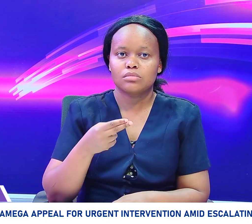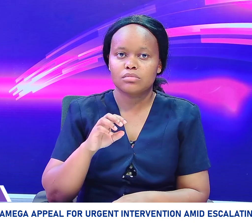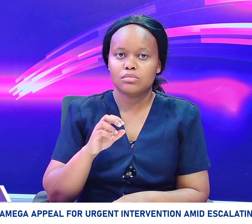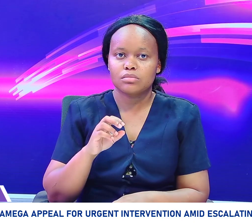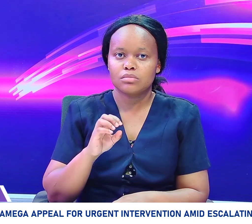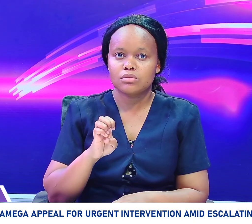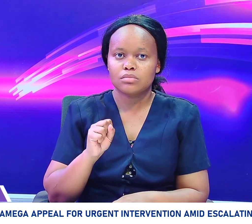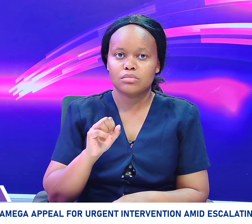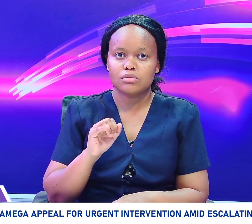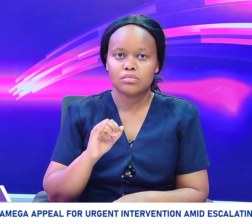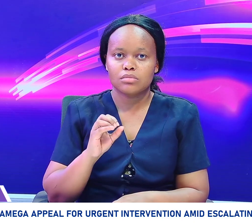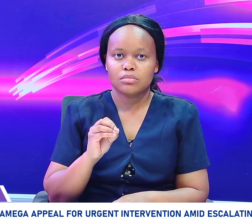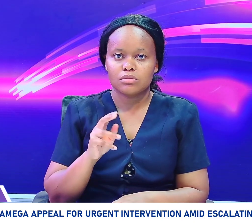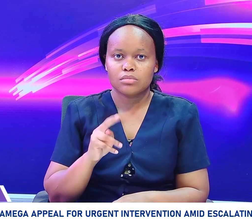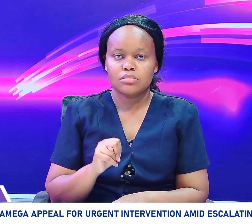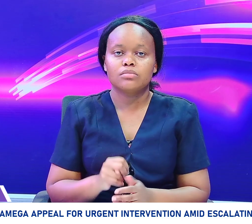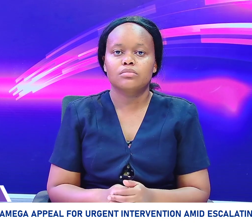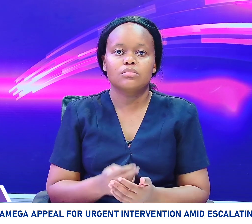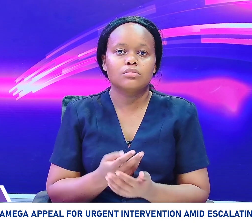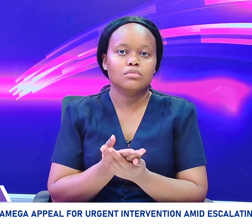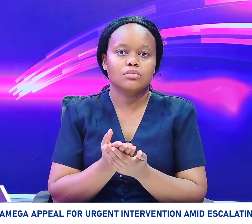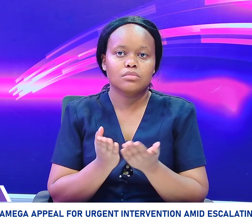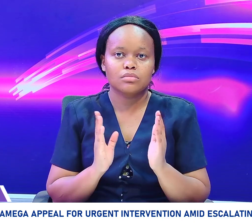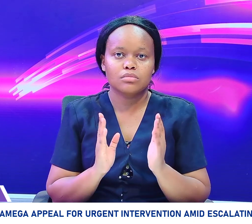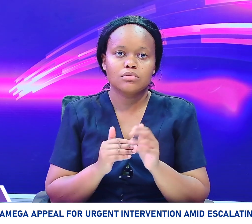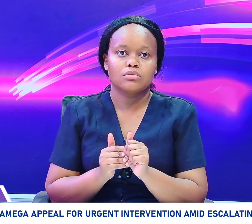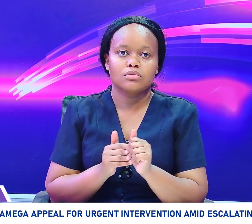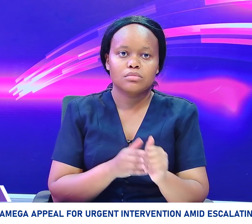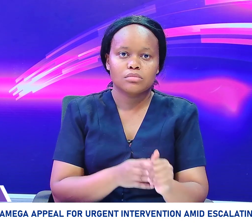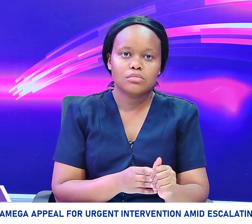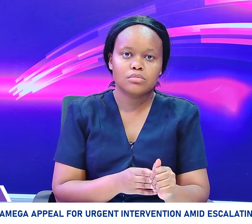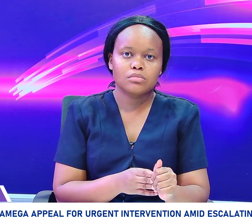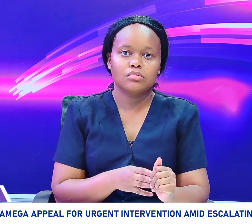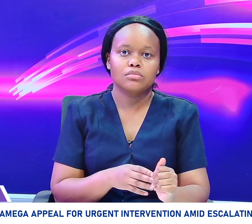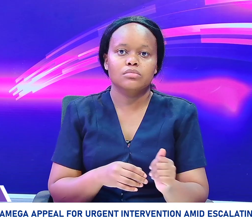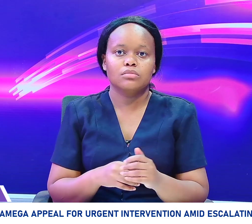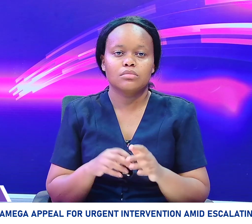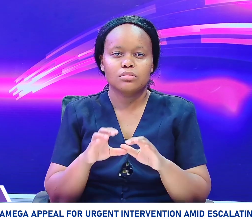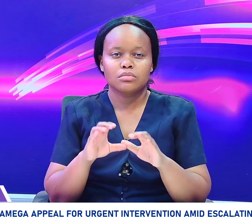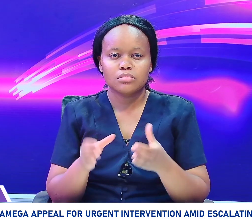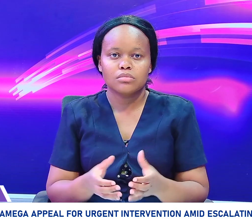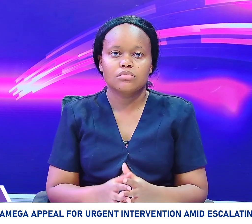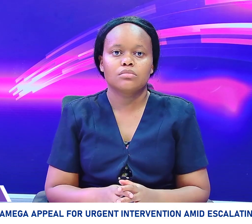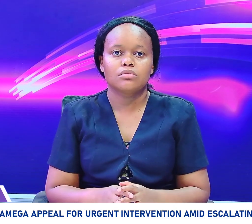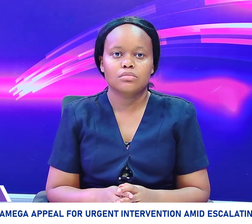dialogue and reconciliation mechanism to restore cohesion. They maintain that swift